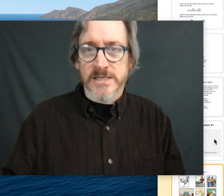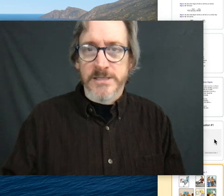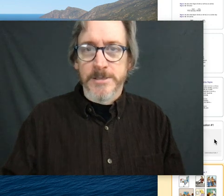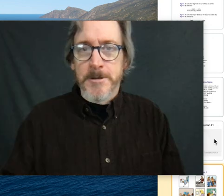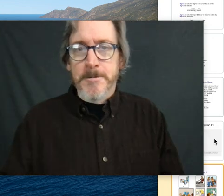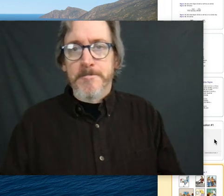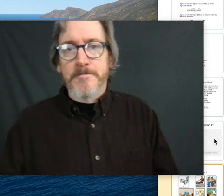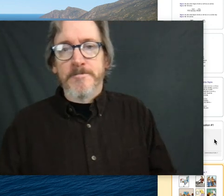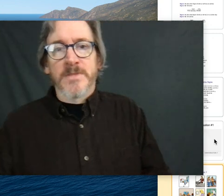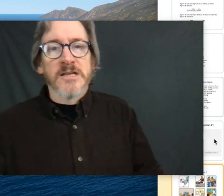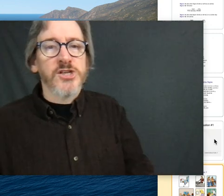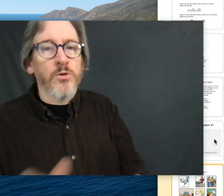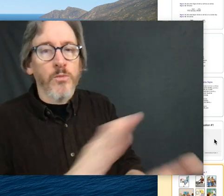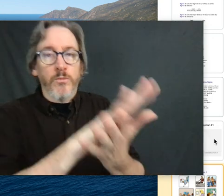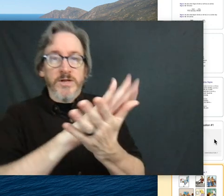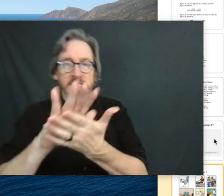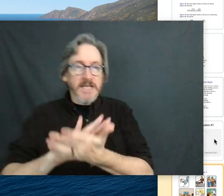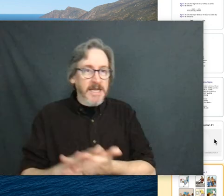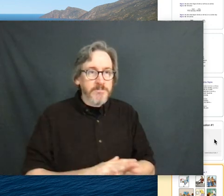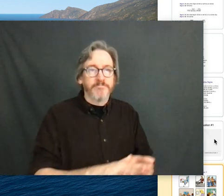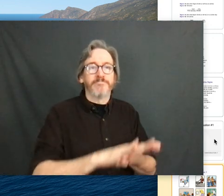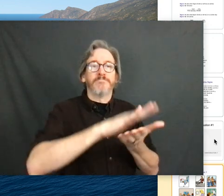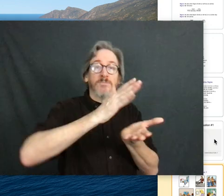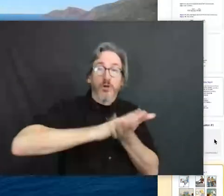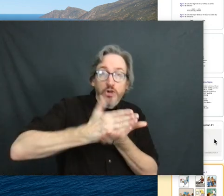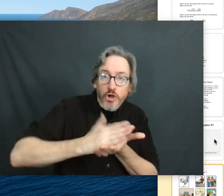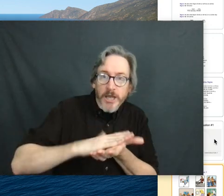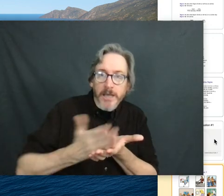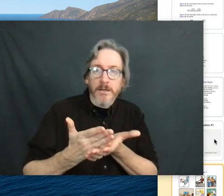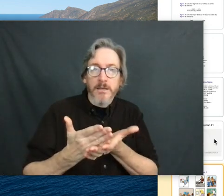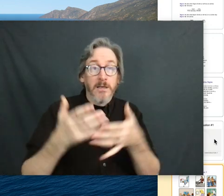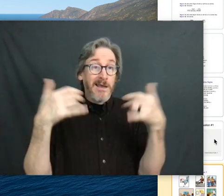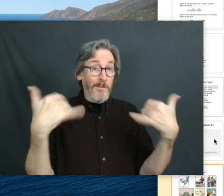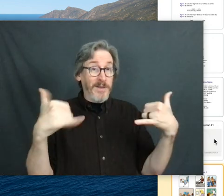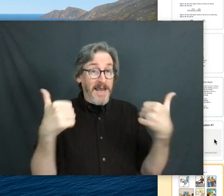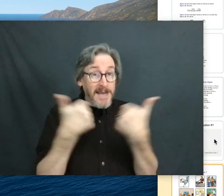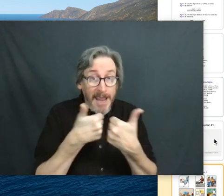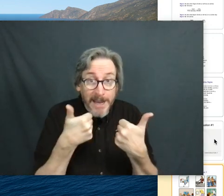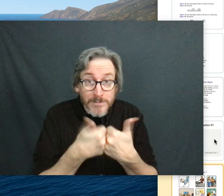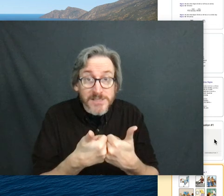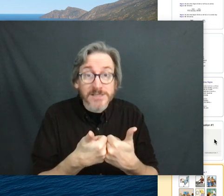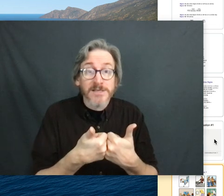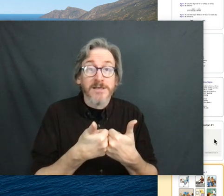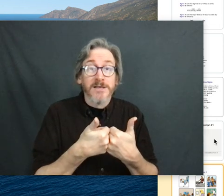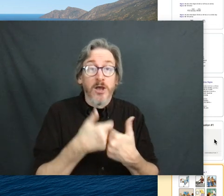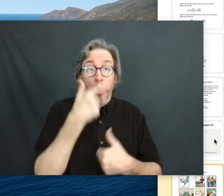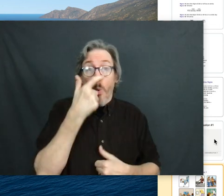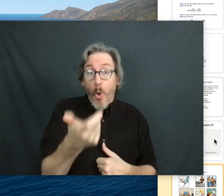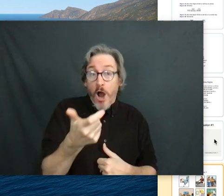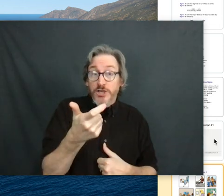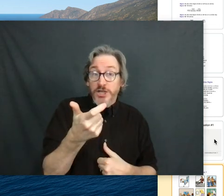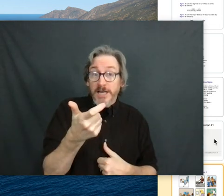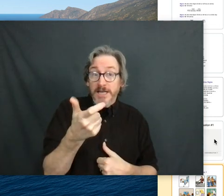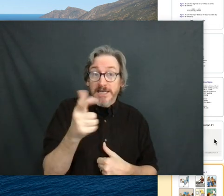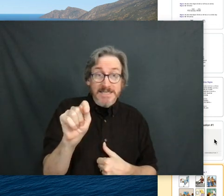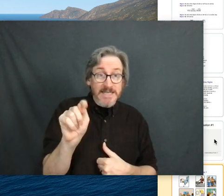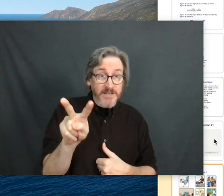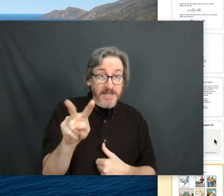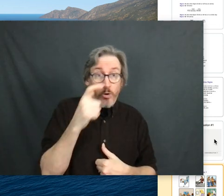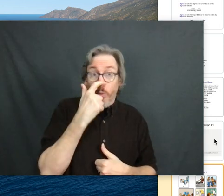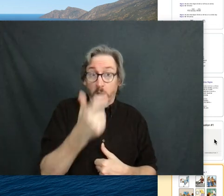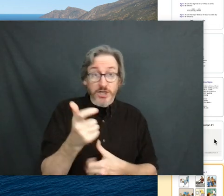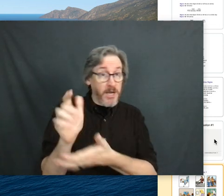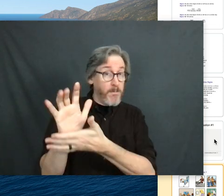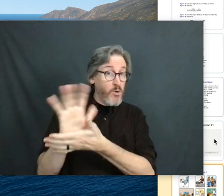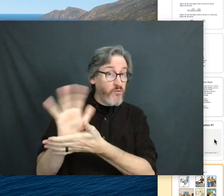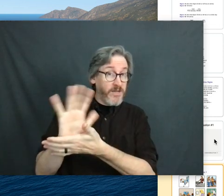in this. So we did cleaning, cooking, playing games, watching TV